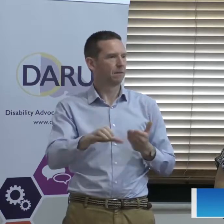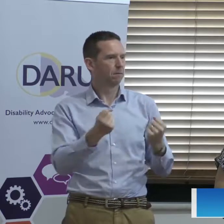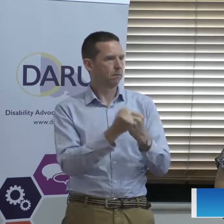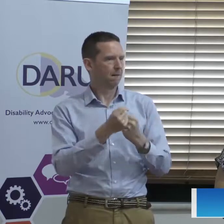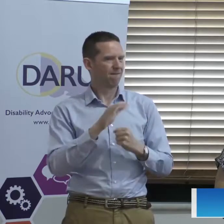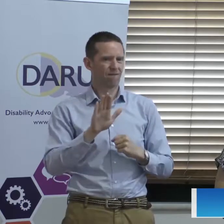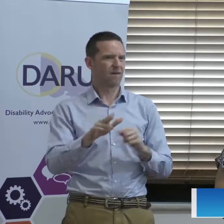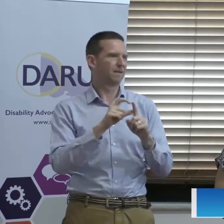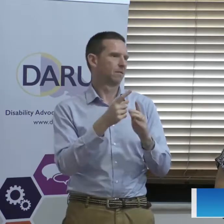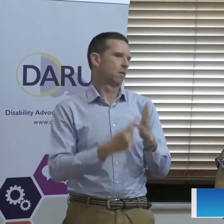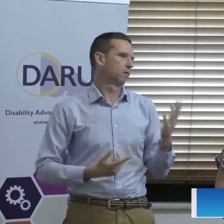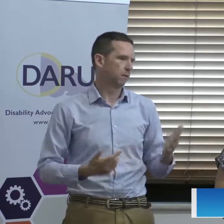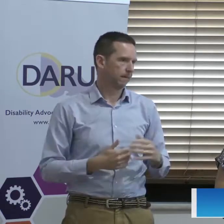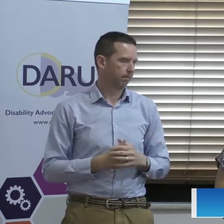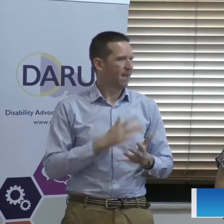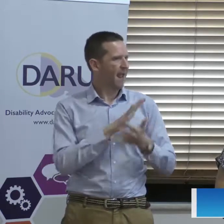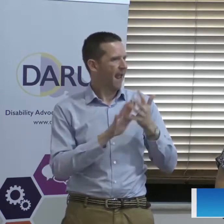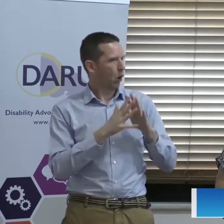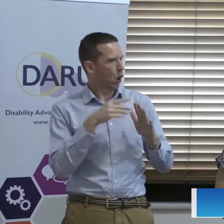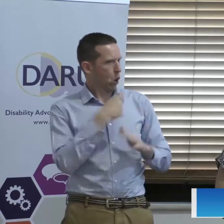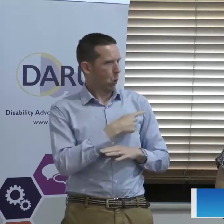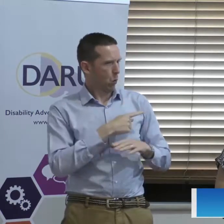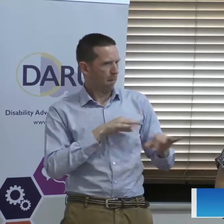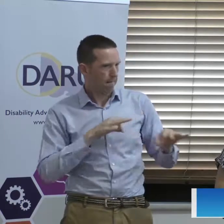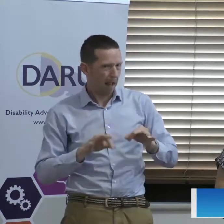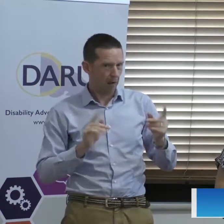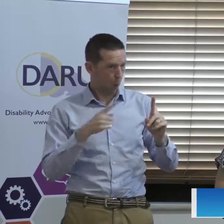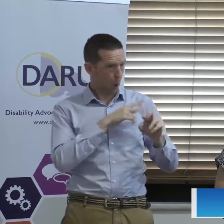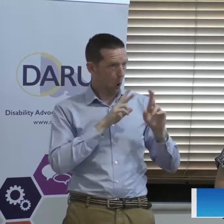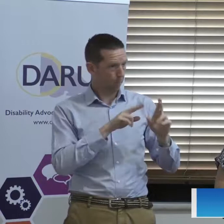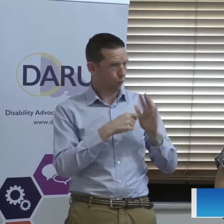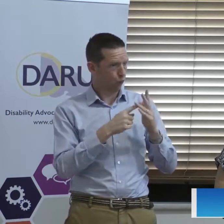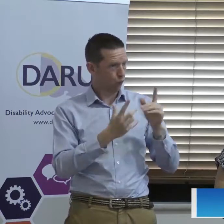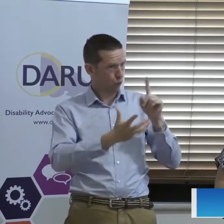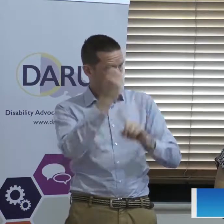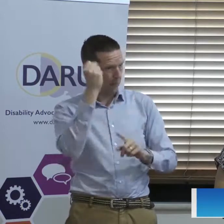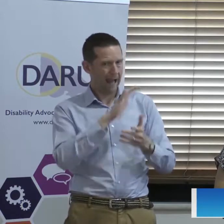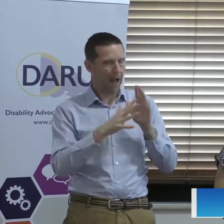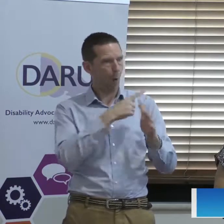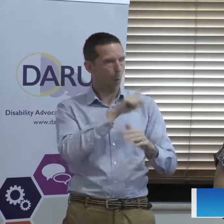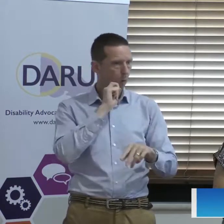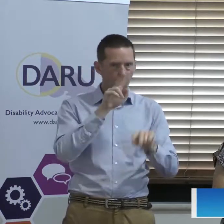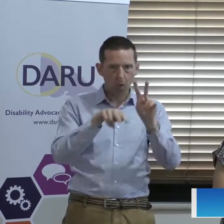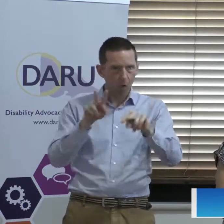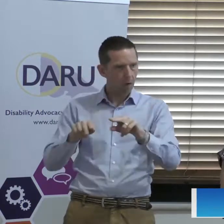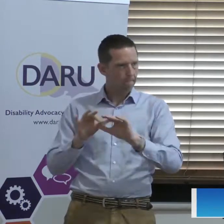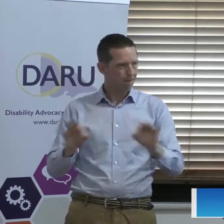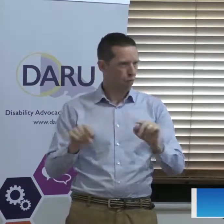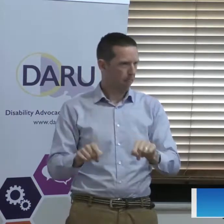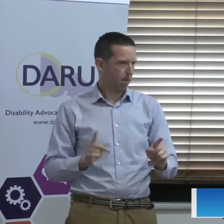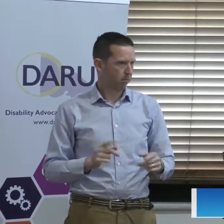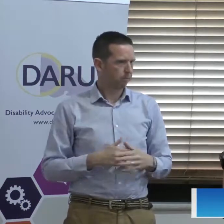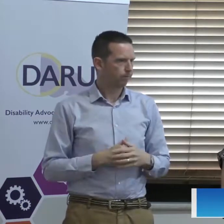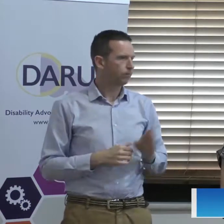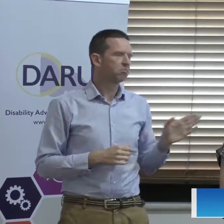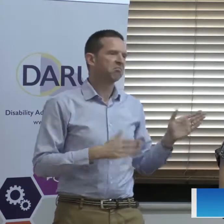of their disability. How do you hope to get that outcome, and how do you plan to measure it? It's a really good question, actually.